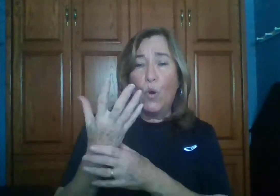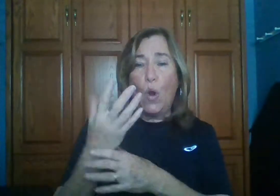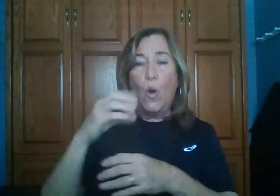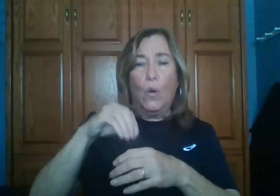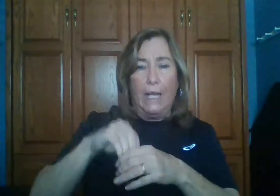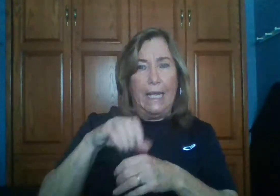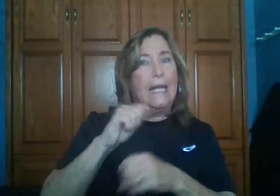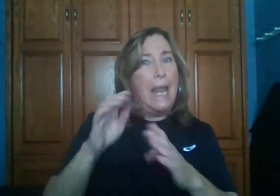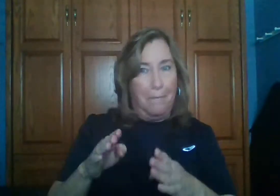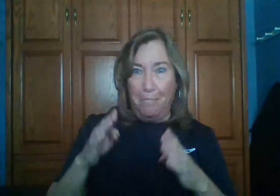hurry.